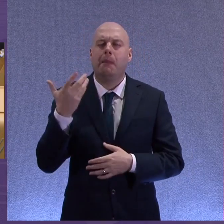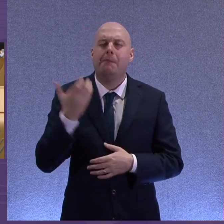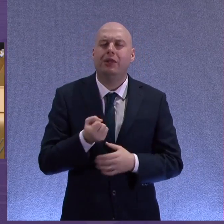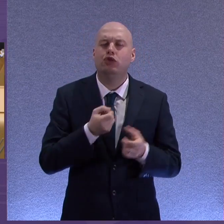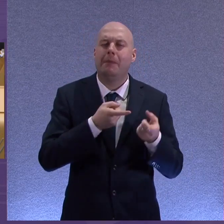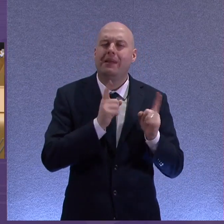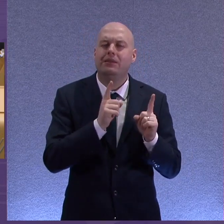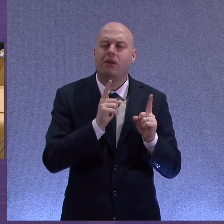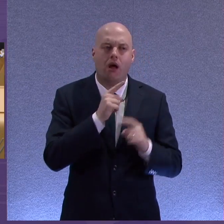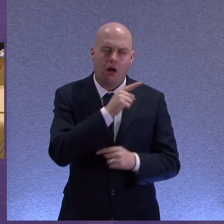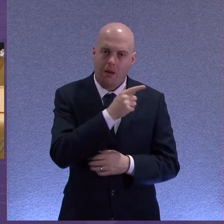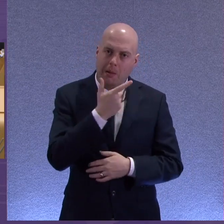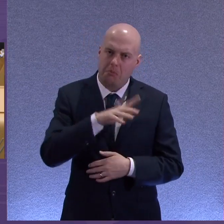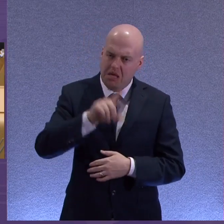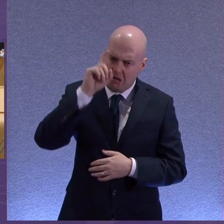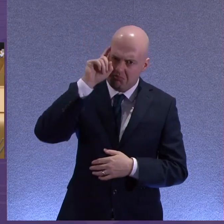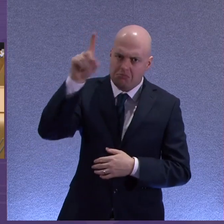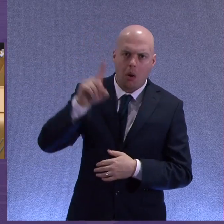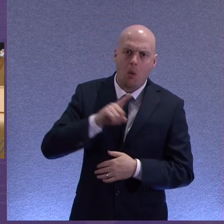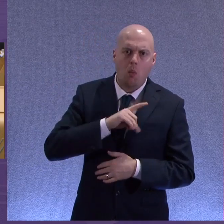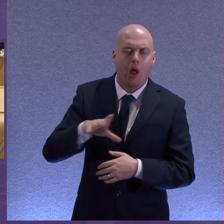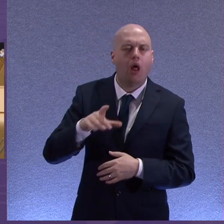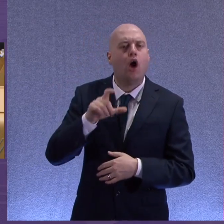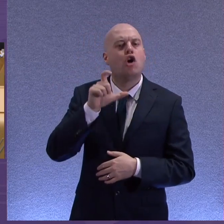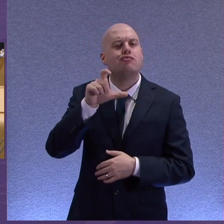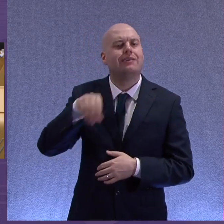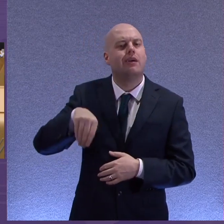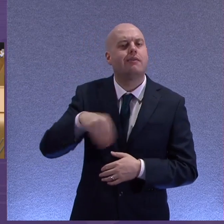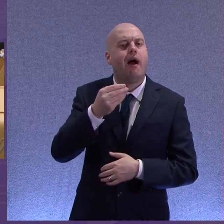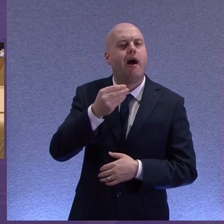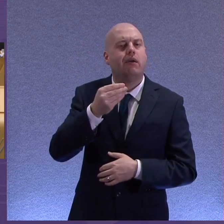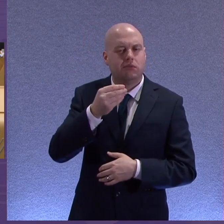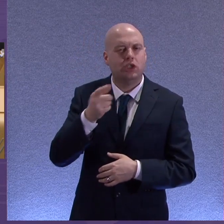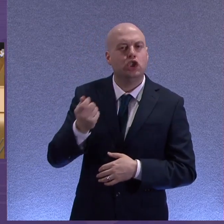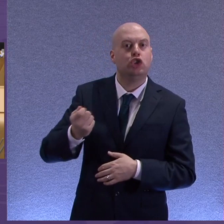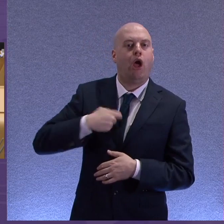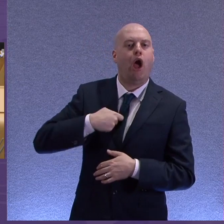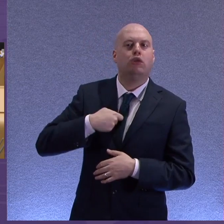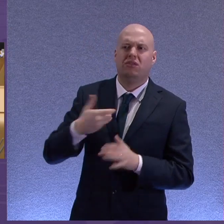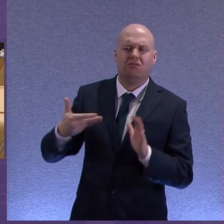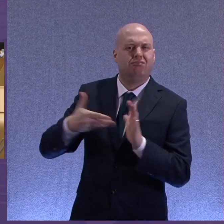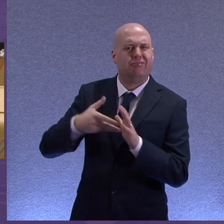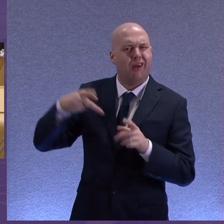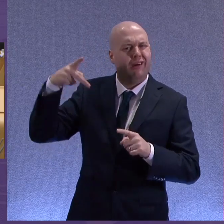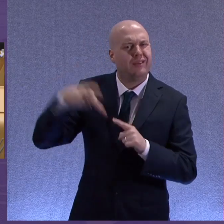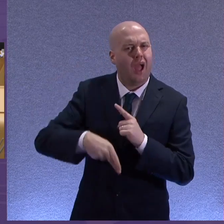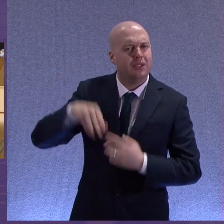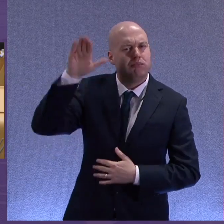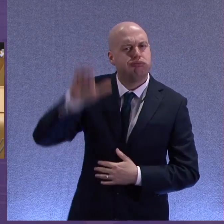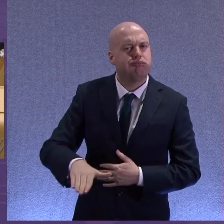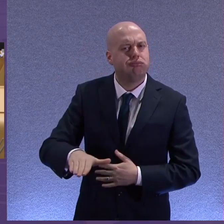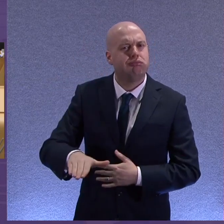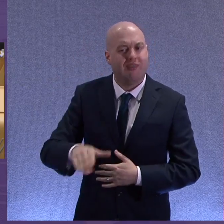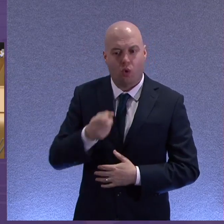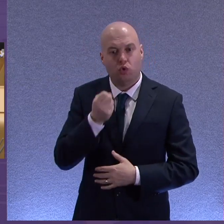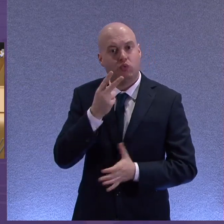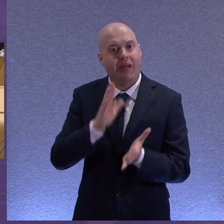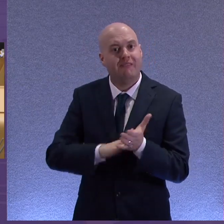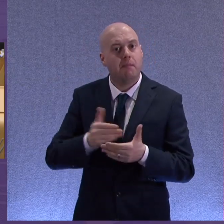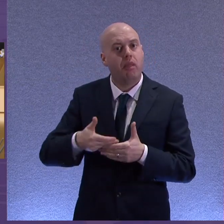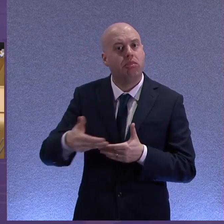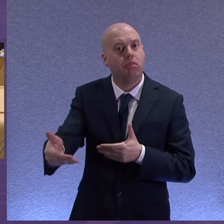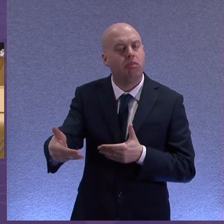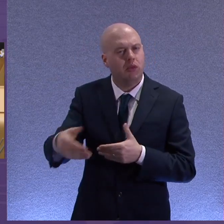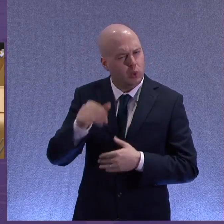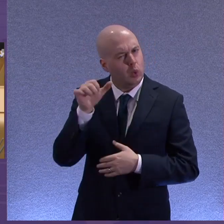charges should be cut to 0.5% for the next 12 months? And will the Cabinet Secretary raise the issue of loans, overdrafts and